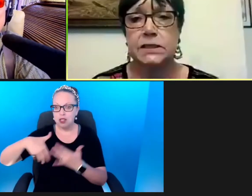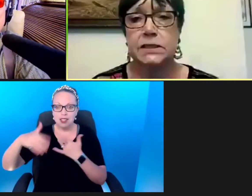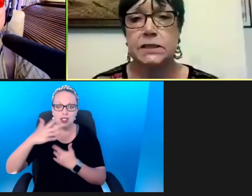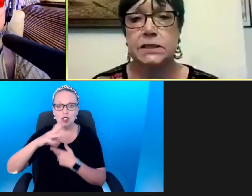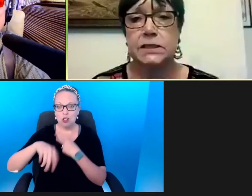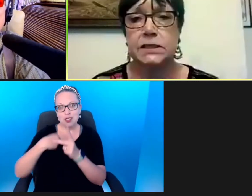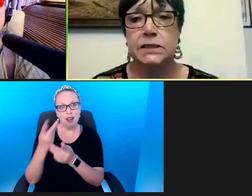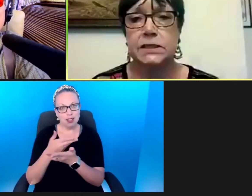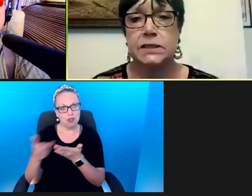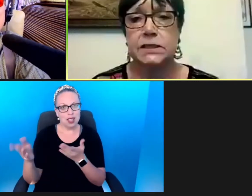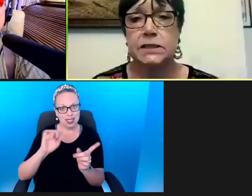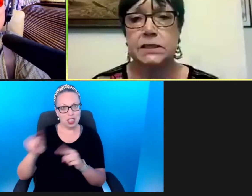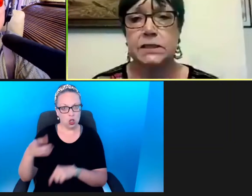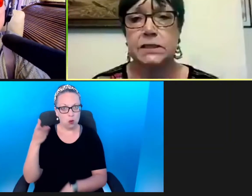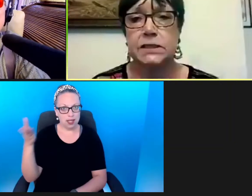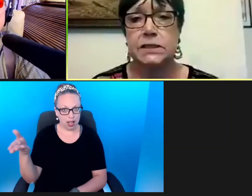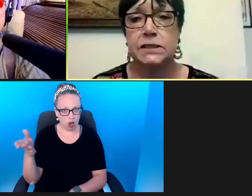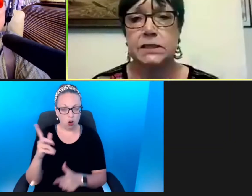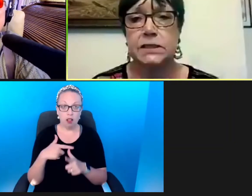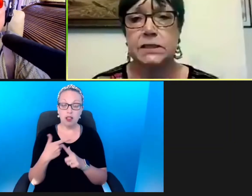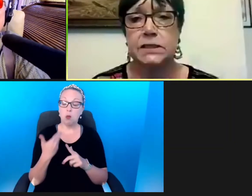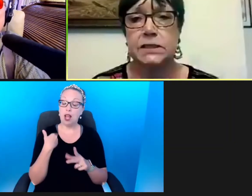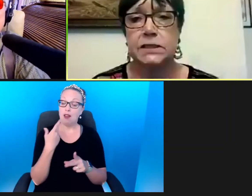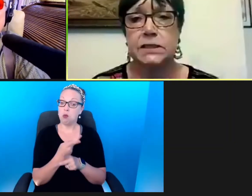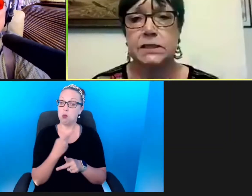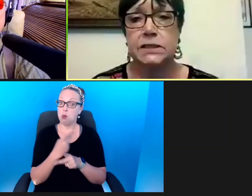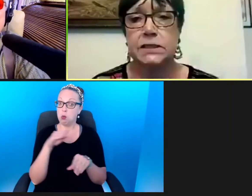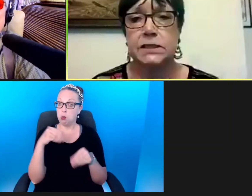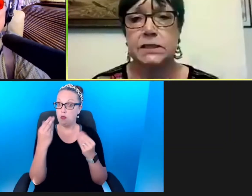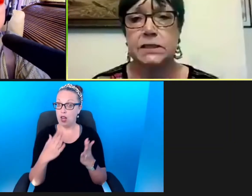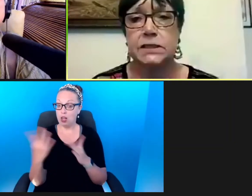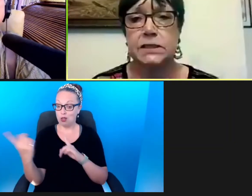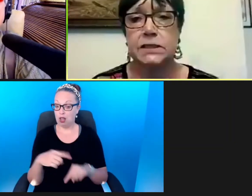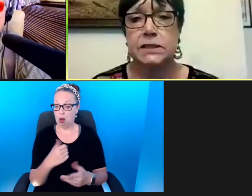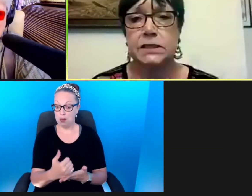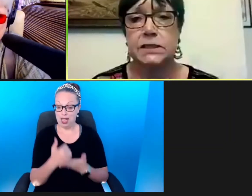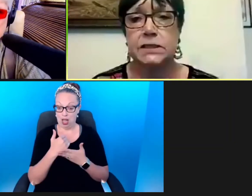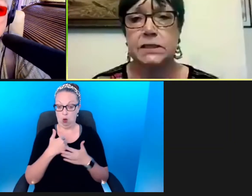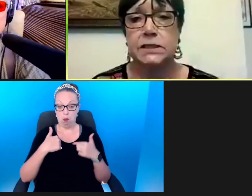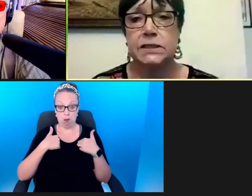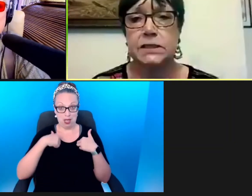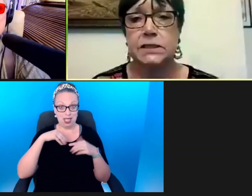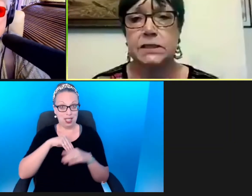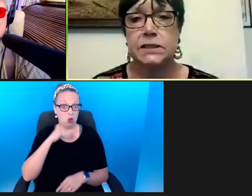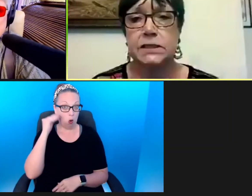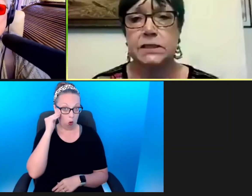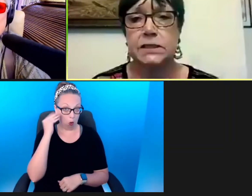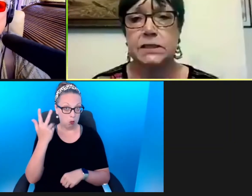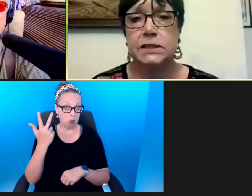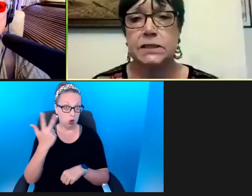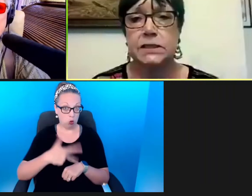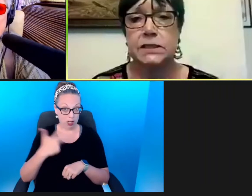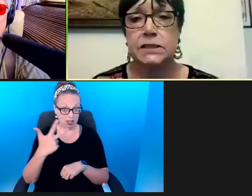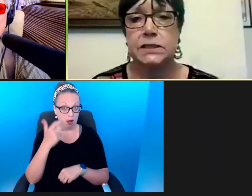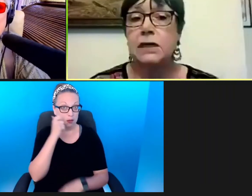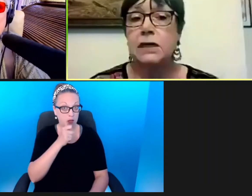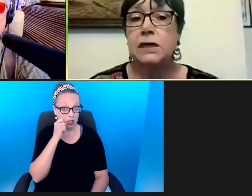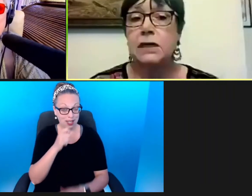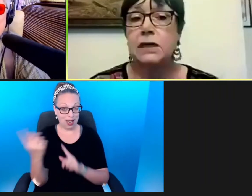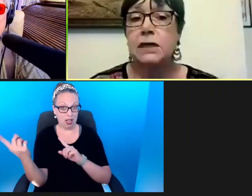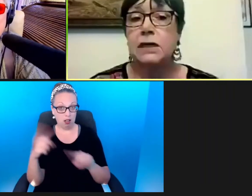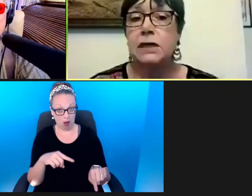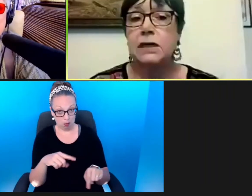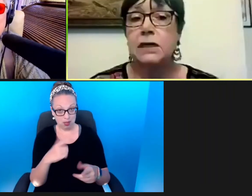things. Then we have caregivers that come and assist me in the home. I have someone here 3 times a day